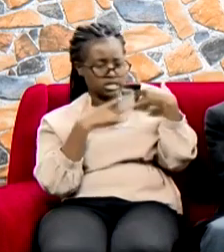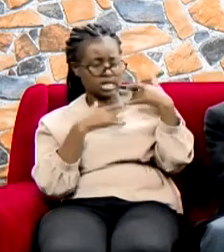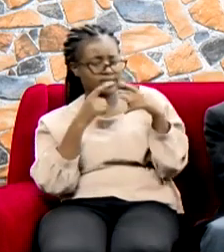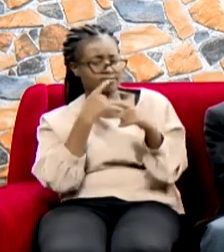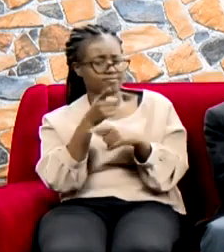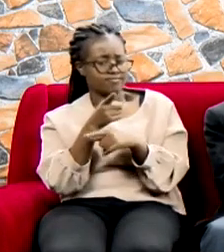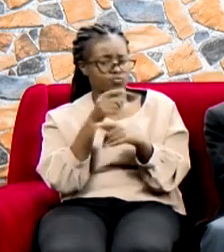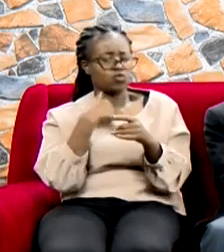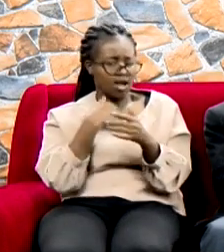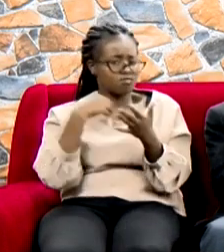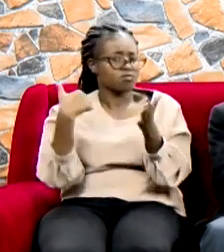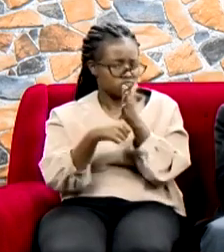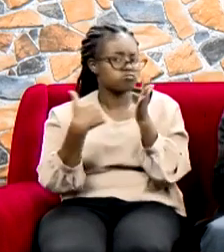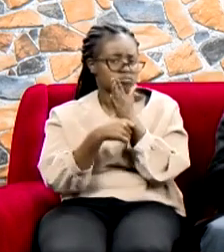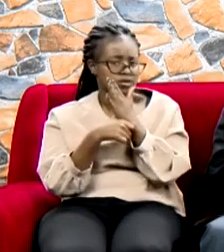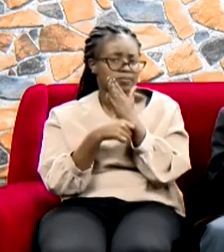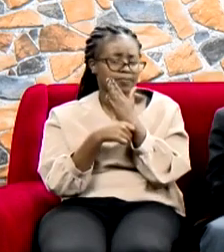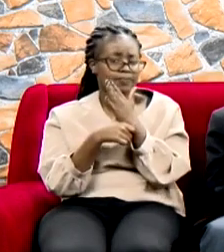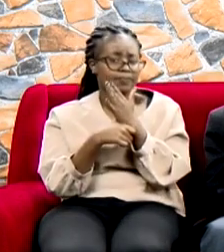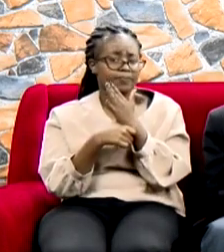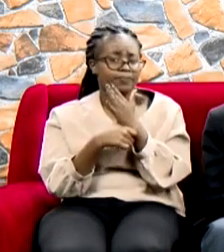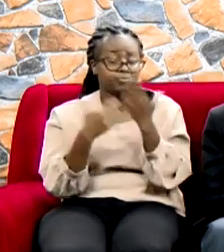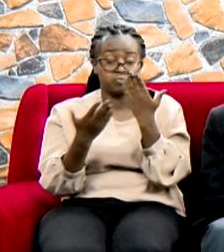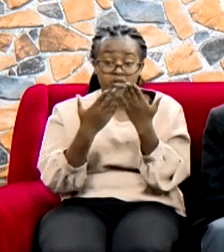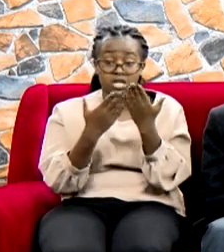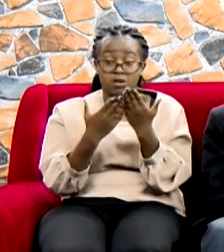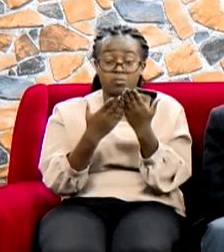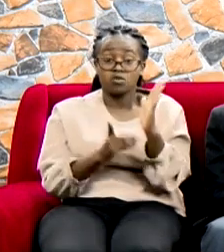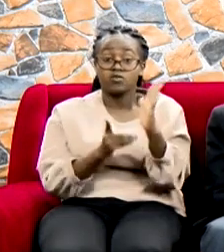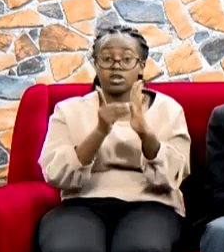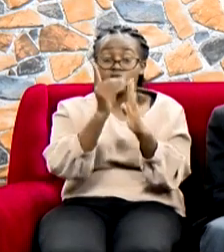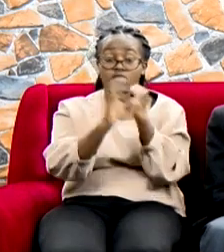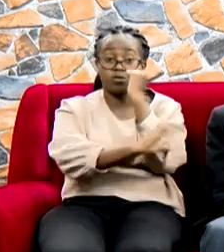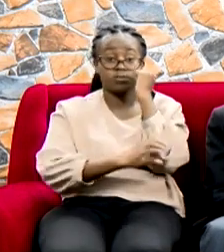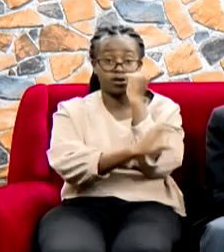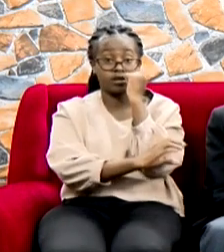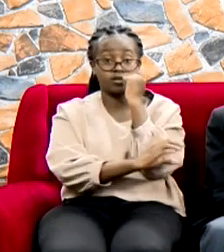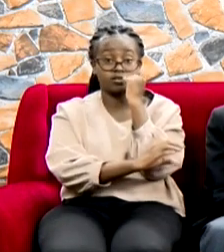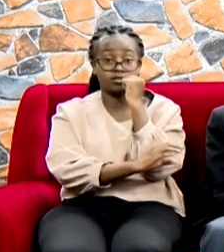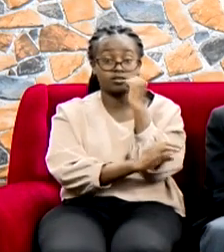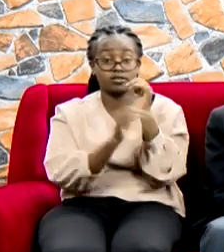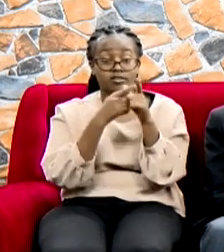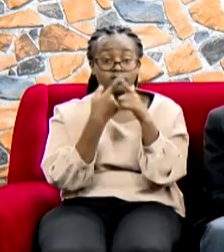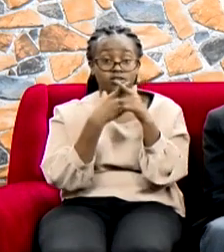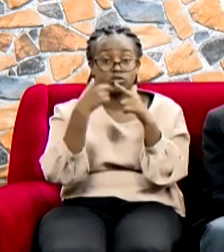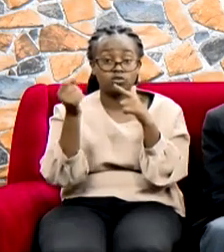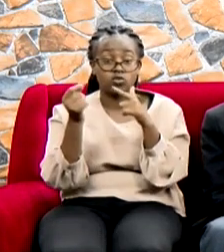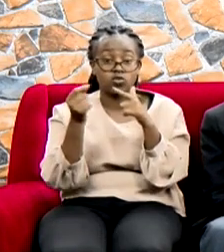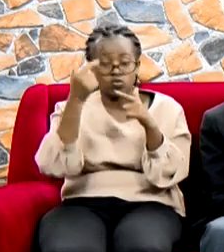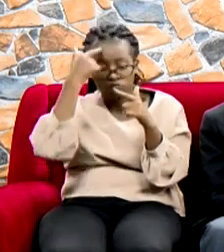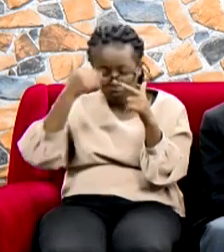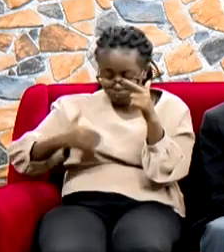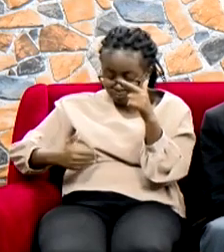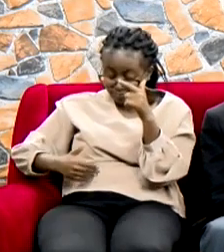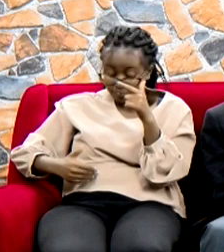tell you there's a concern. And let's say if you're in a developed country, you'll be booked in for